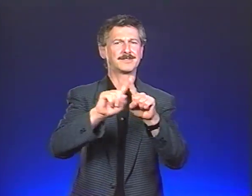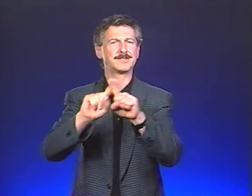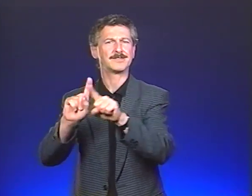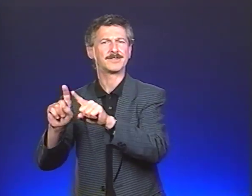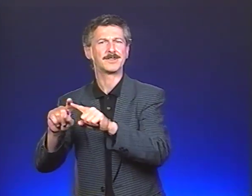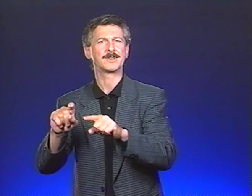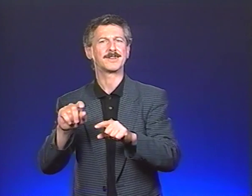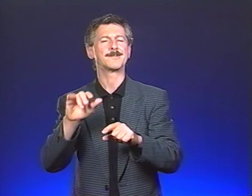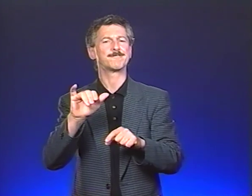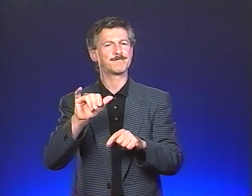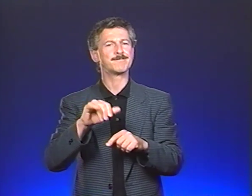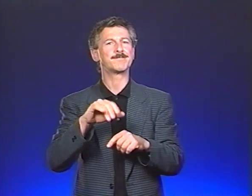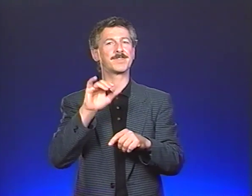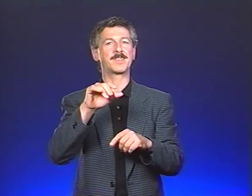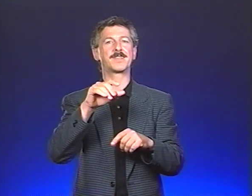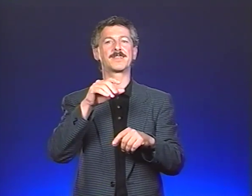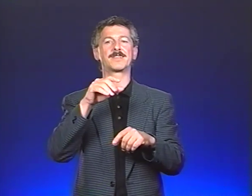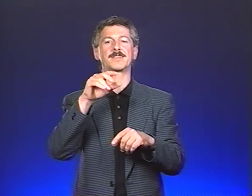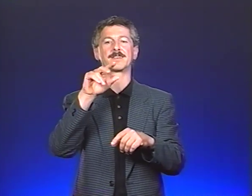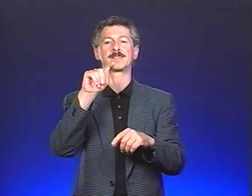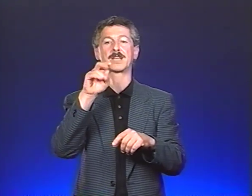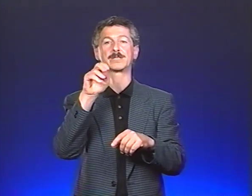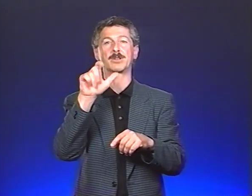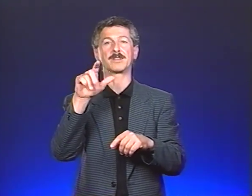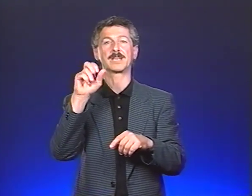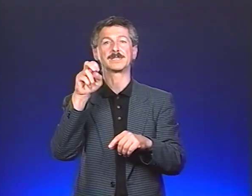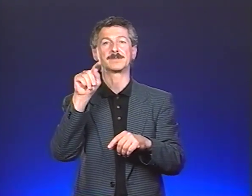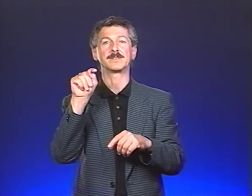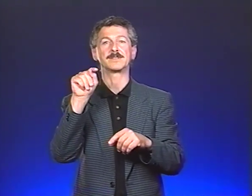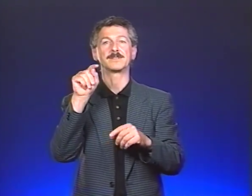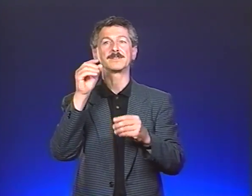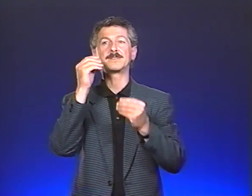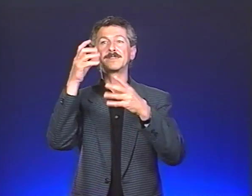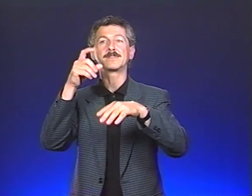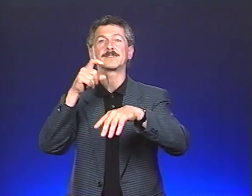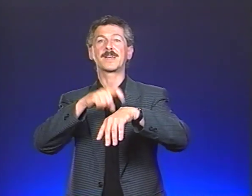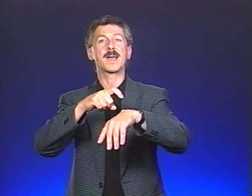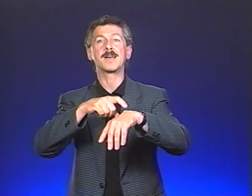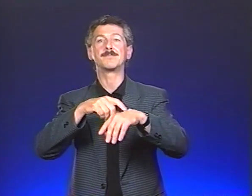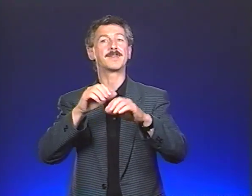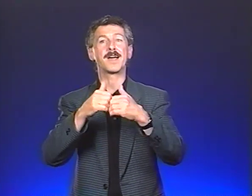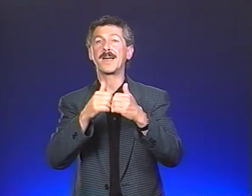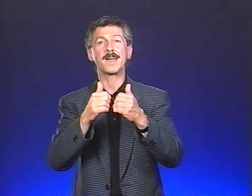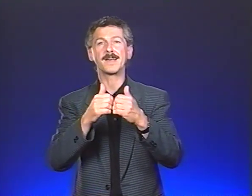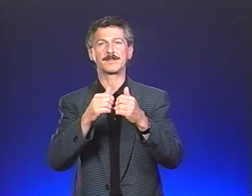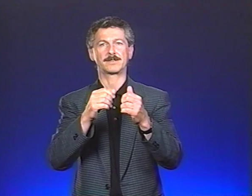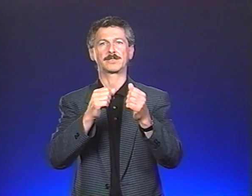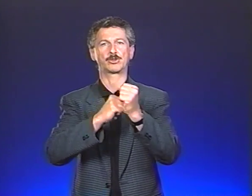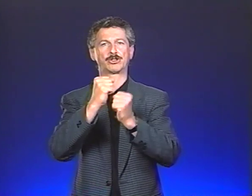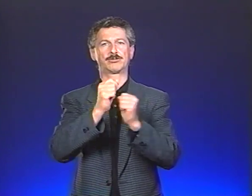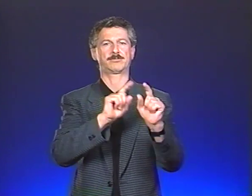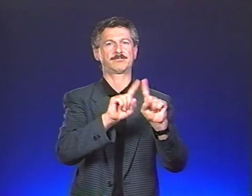the structure. So we see that temporal aspect is conveyed through the change of structure of the base